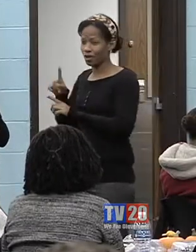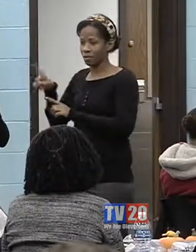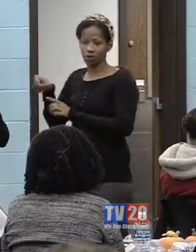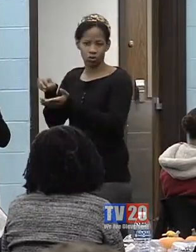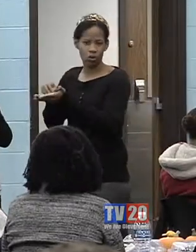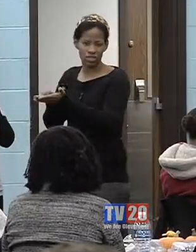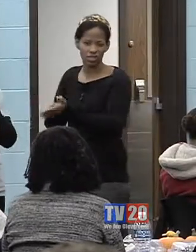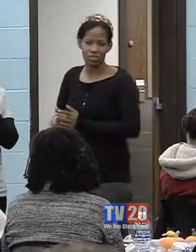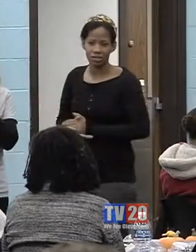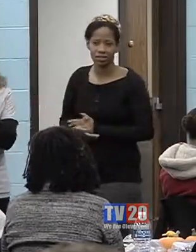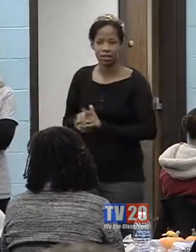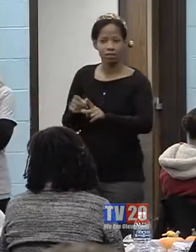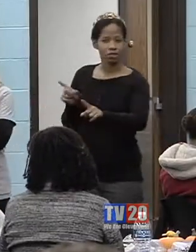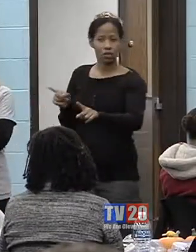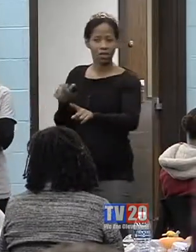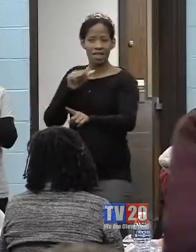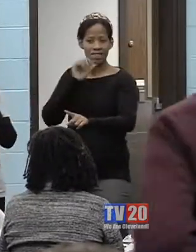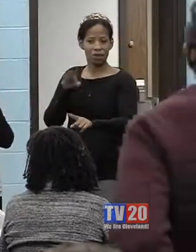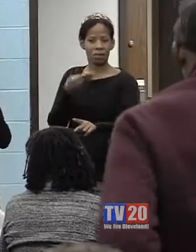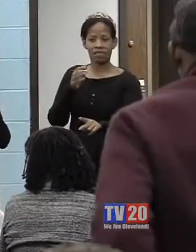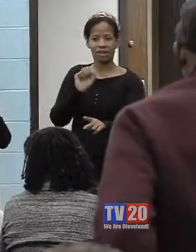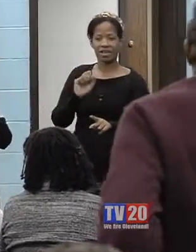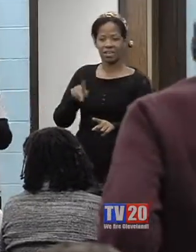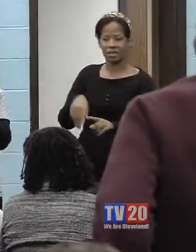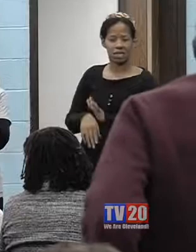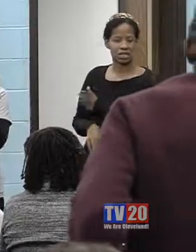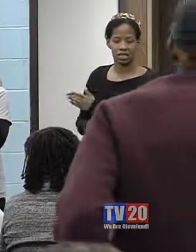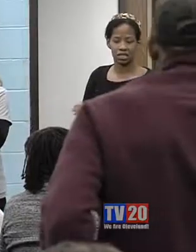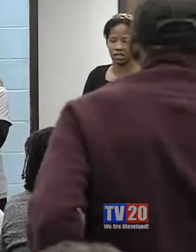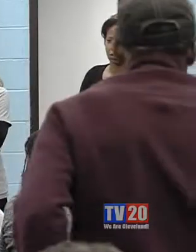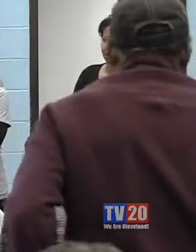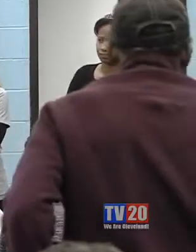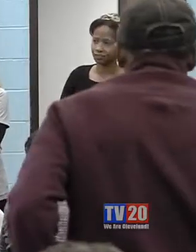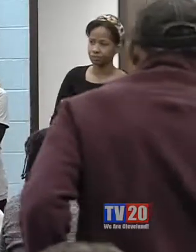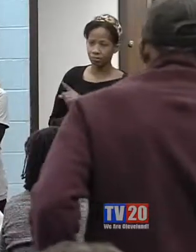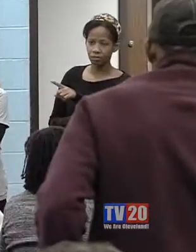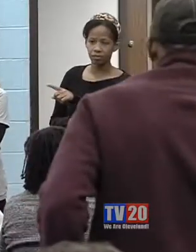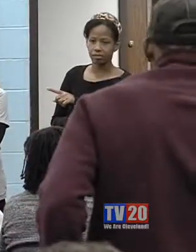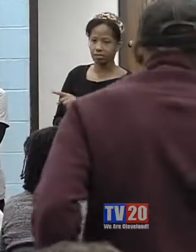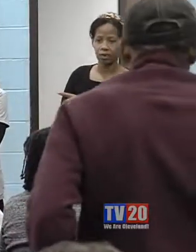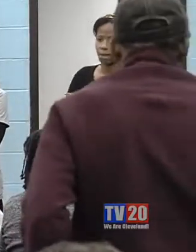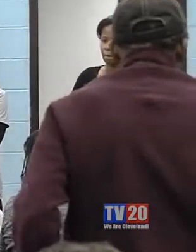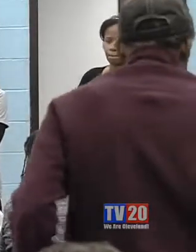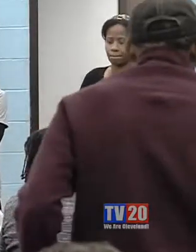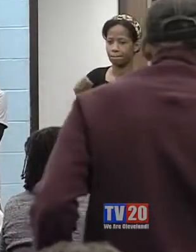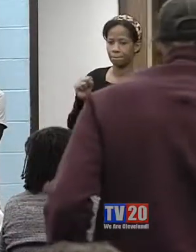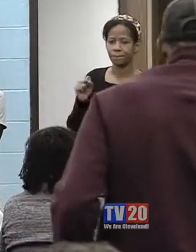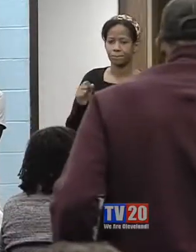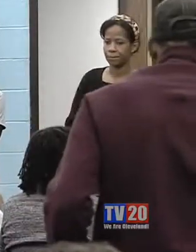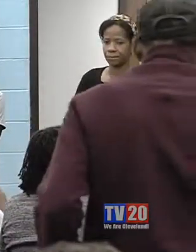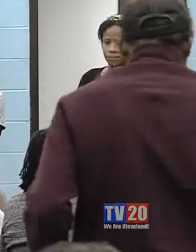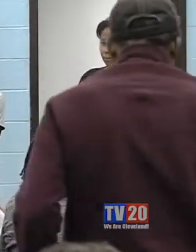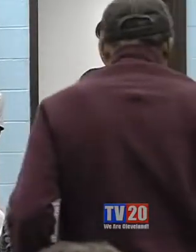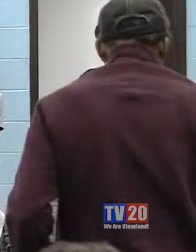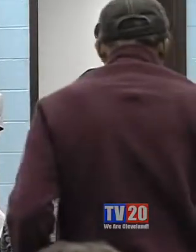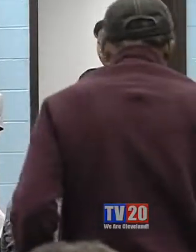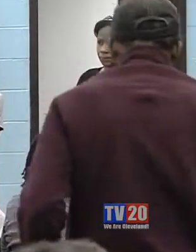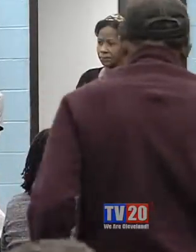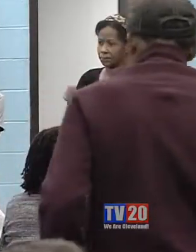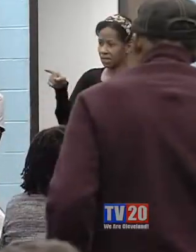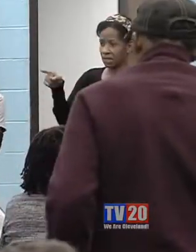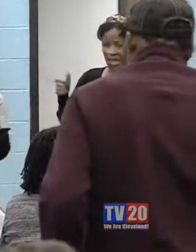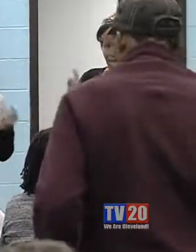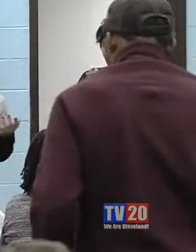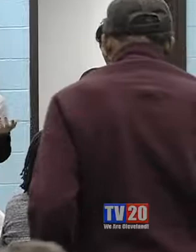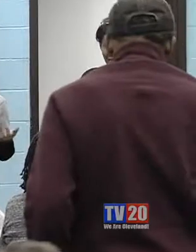Oh, thank you. Yes. What geographic area or Oh, I'm so glad you asked that. I